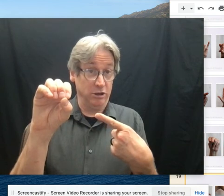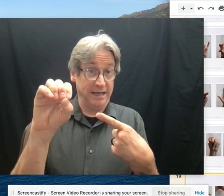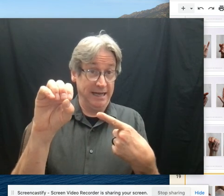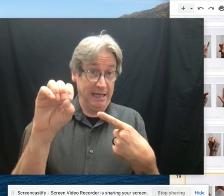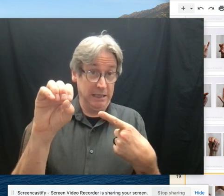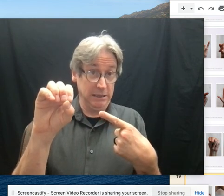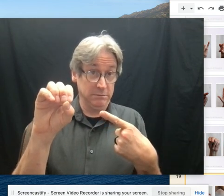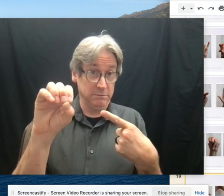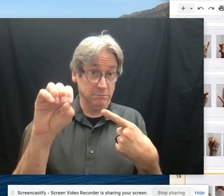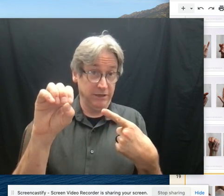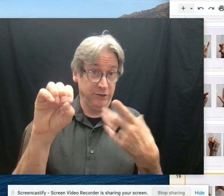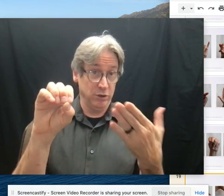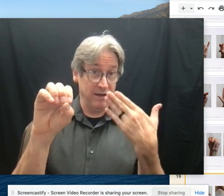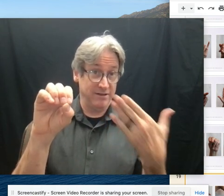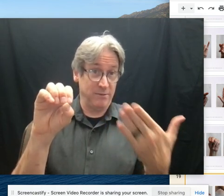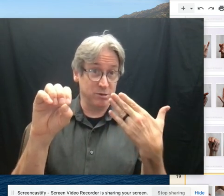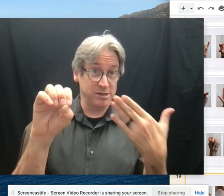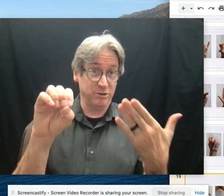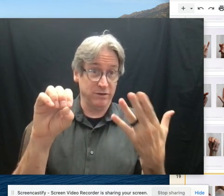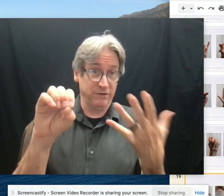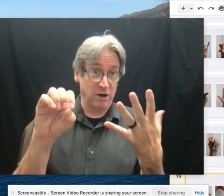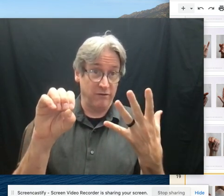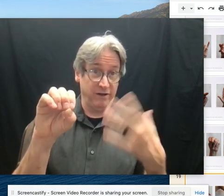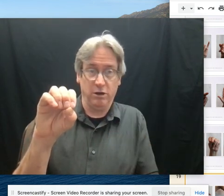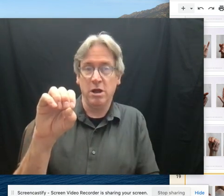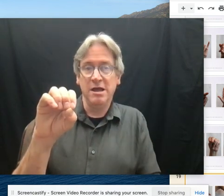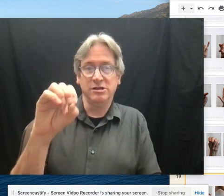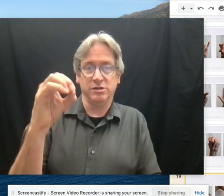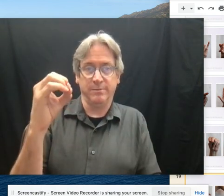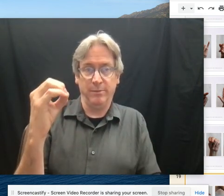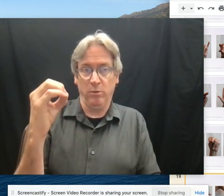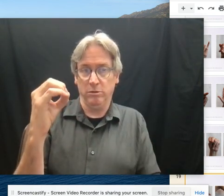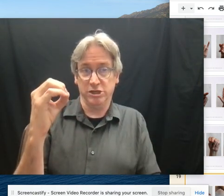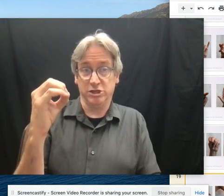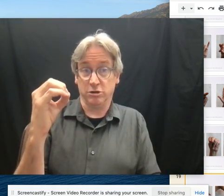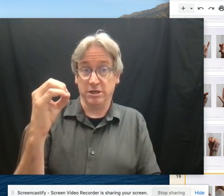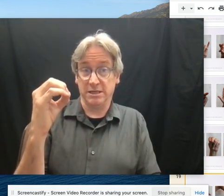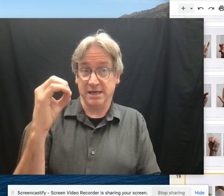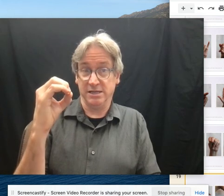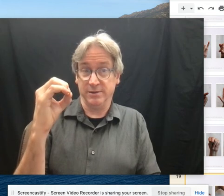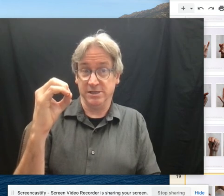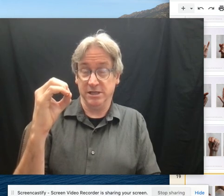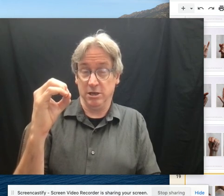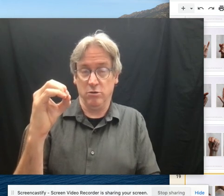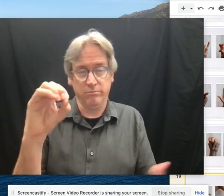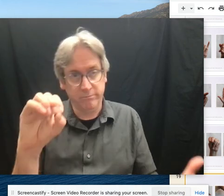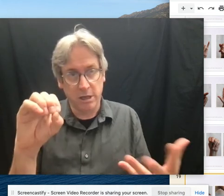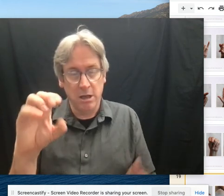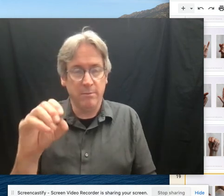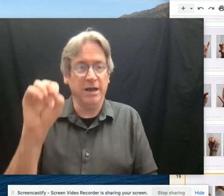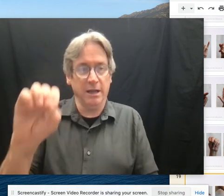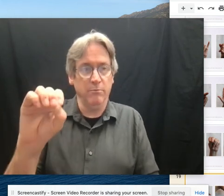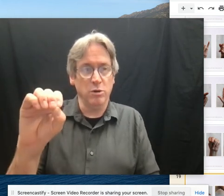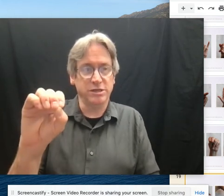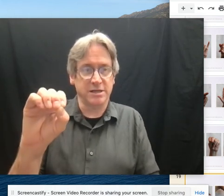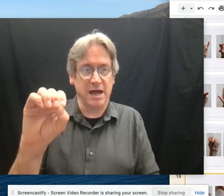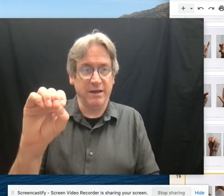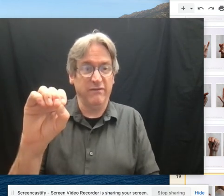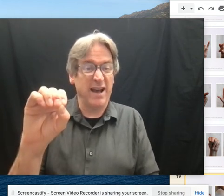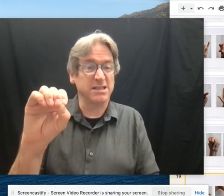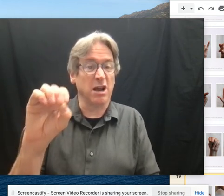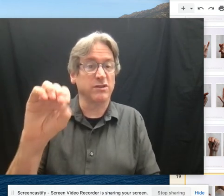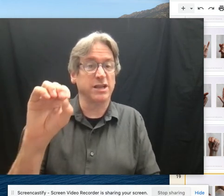can look like an E if you don't have depth perception, if you're on video. So some people will just turn it to the side so we can see the O. But most of